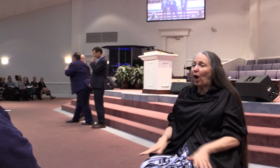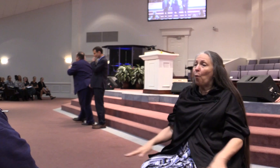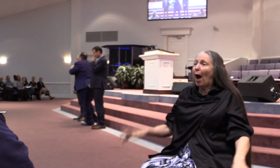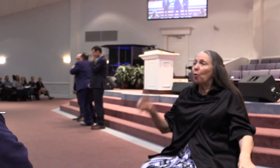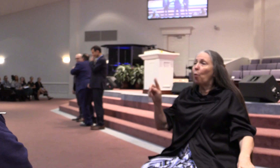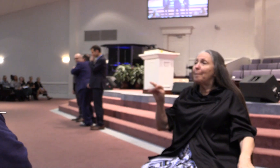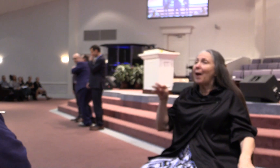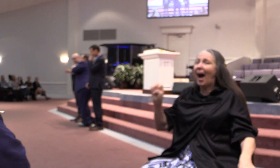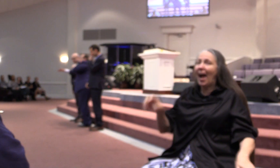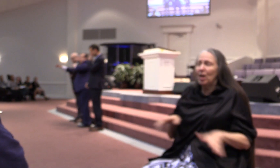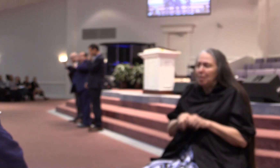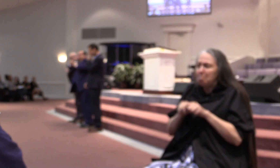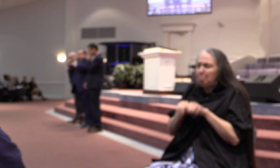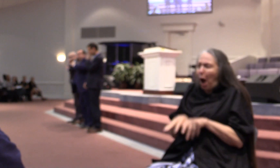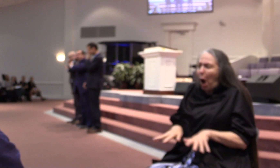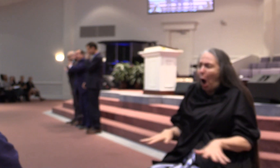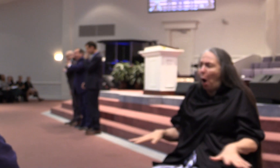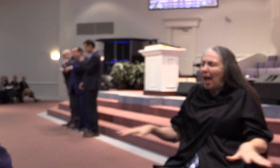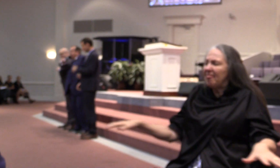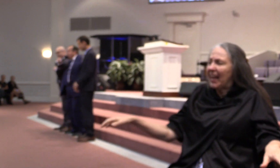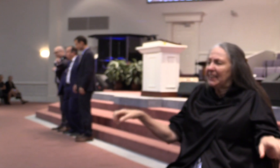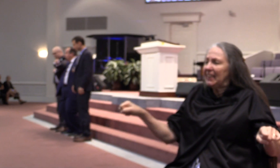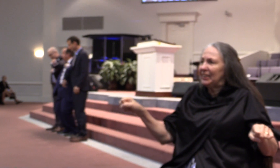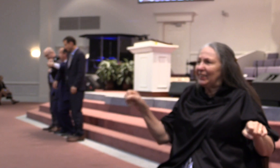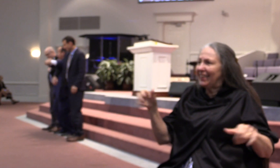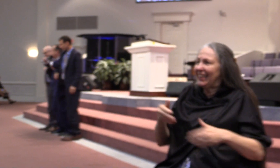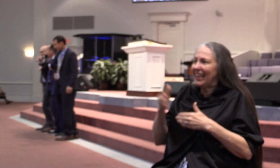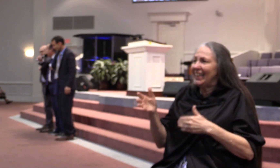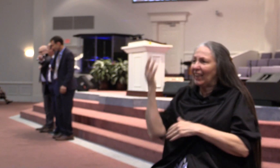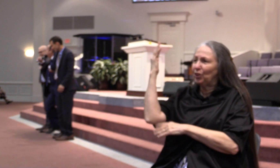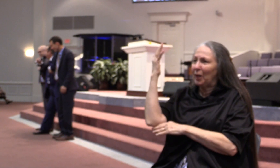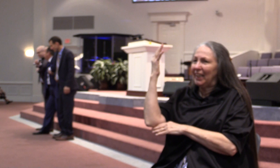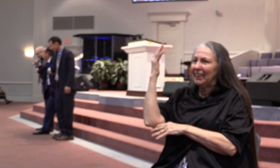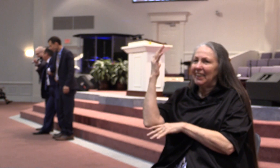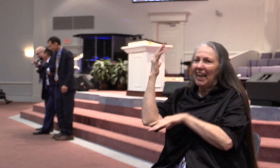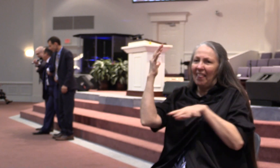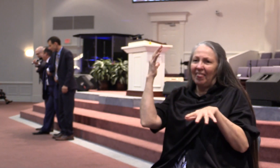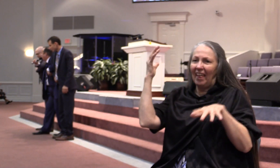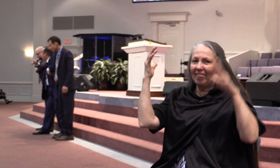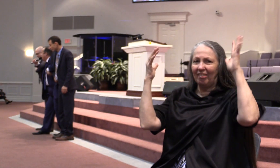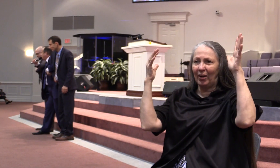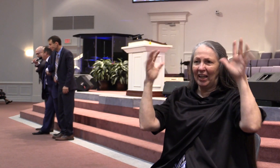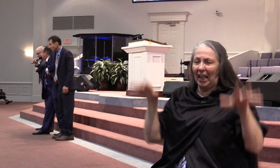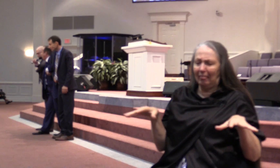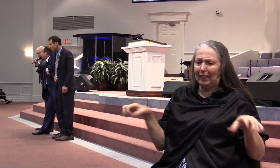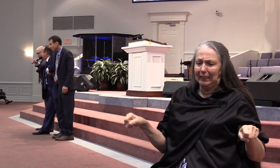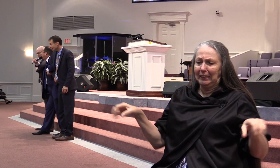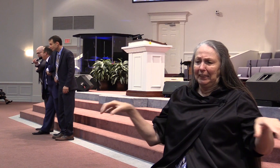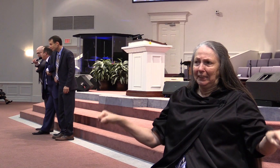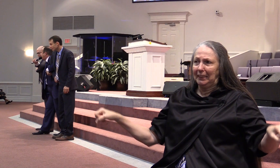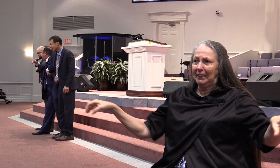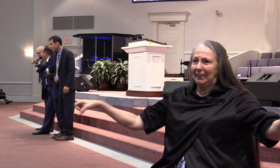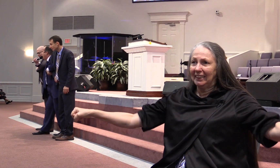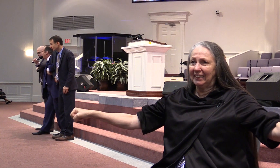And in that mile, they find the roots of the next redwood, and they find the roots of the next redwood, and they get all tied together. He said, "Sir, what you